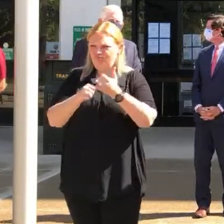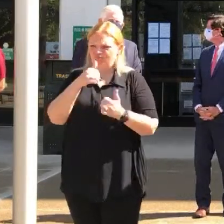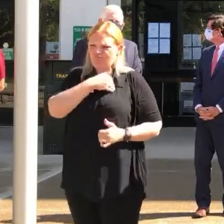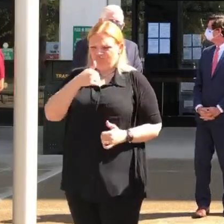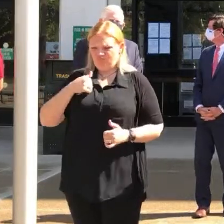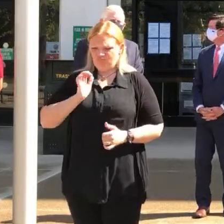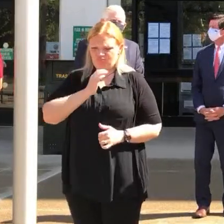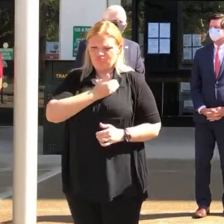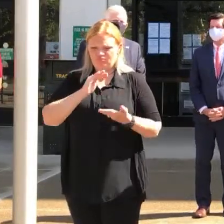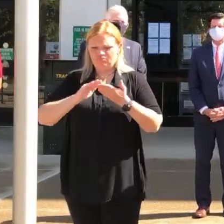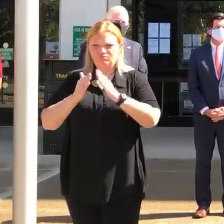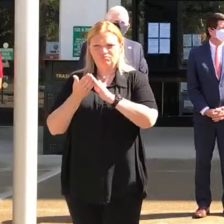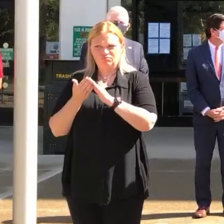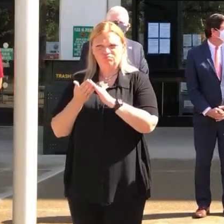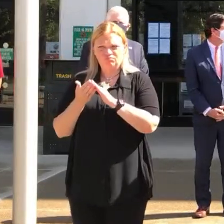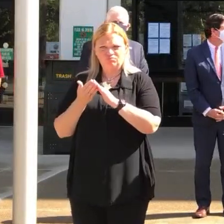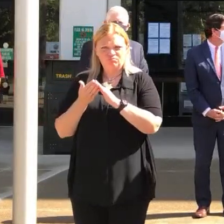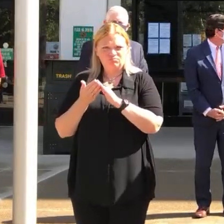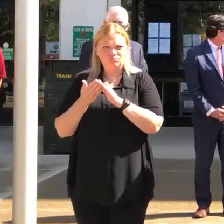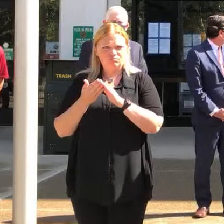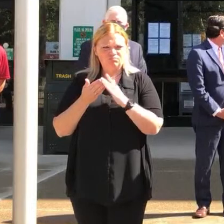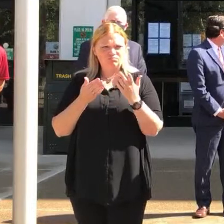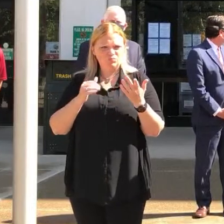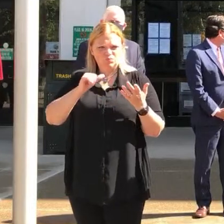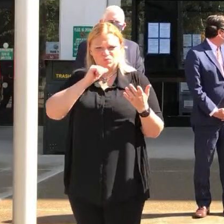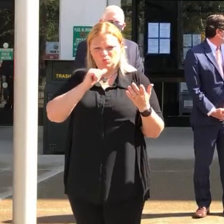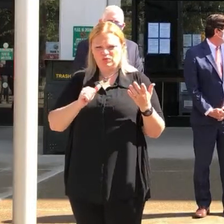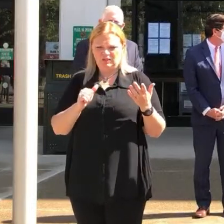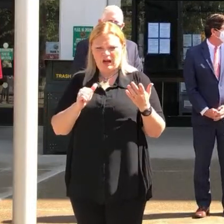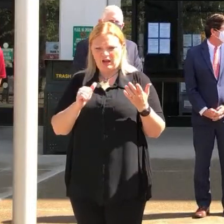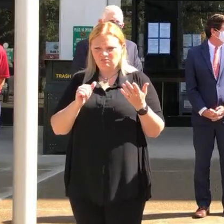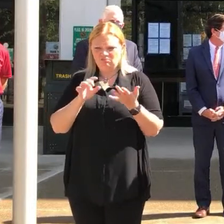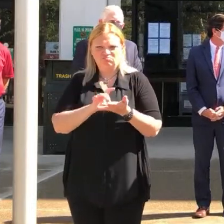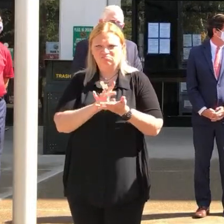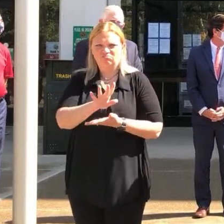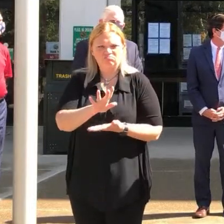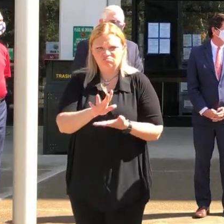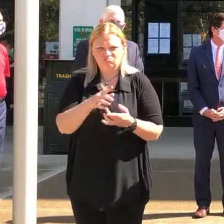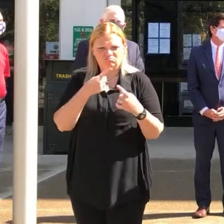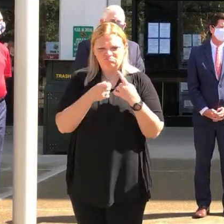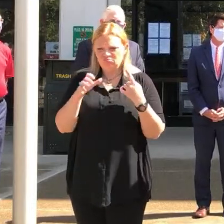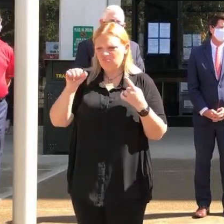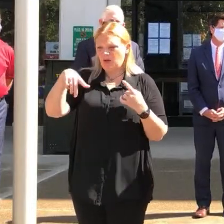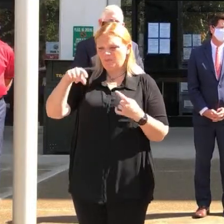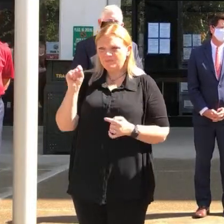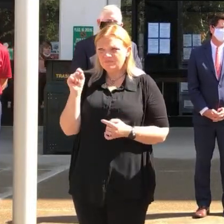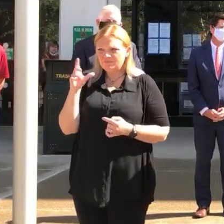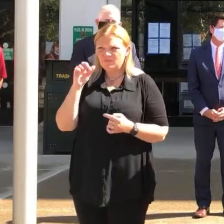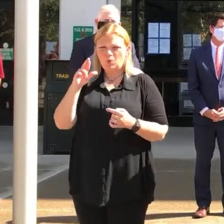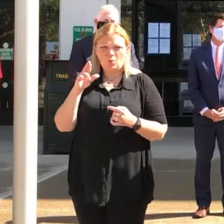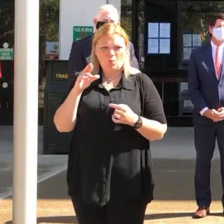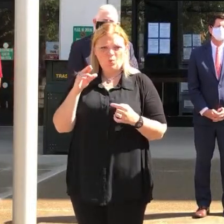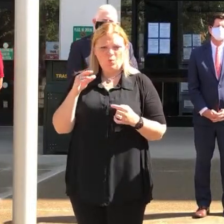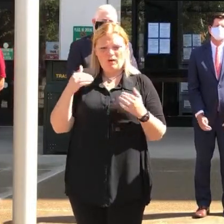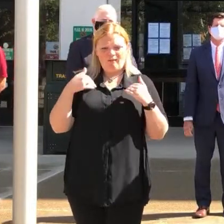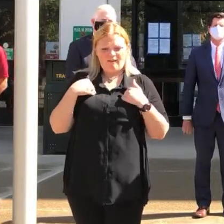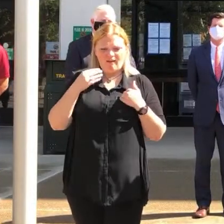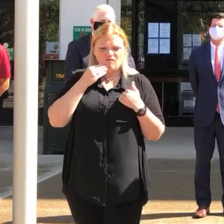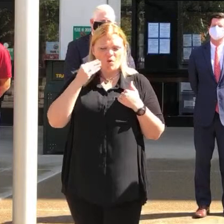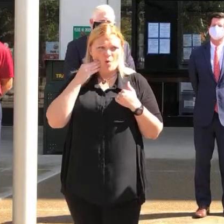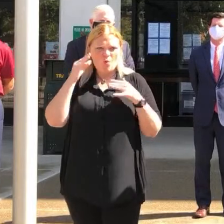of our community in not being evicted from their apartments or have their